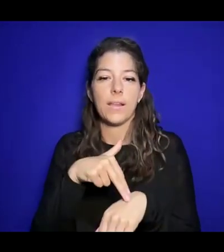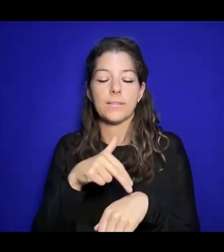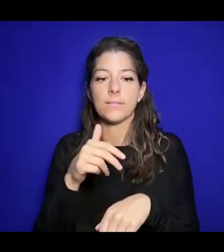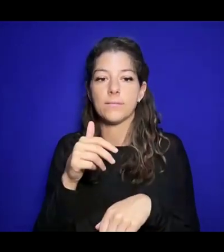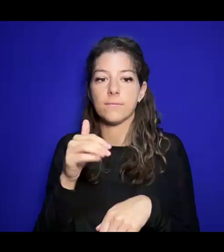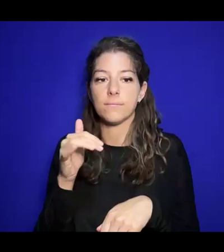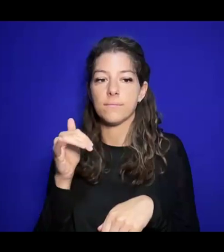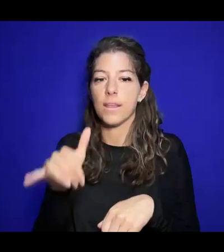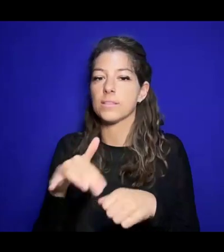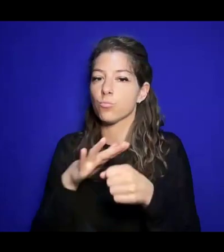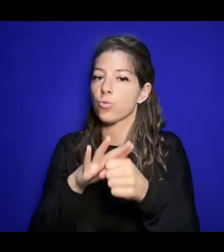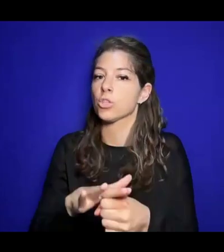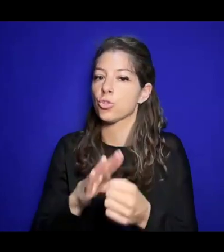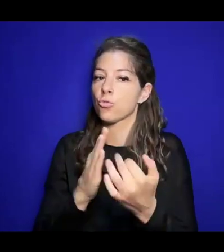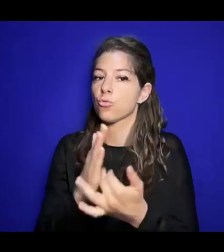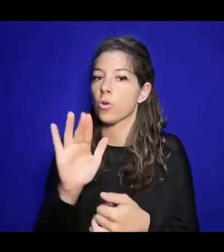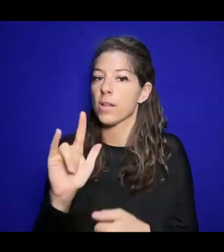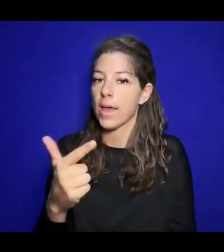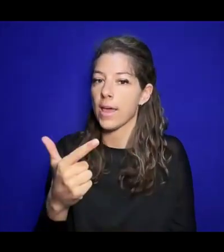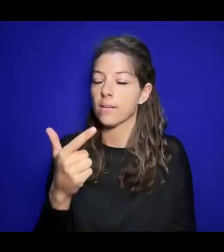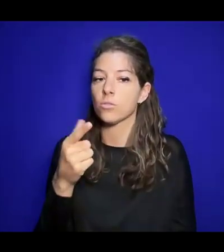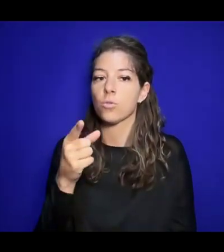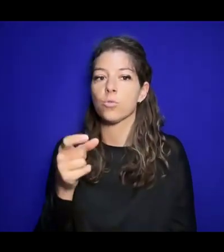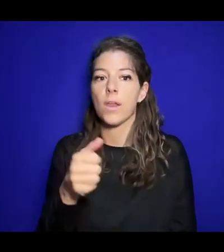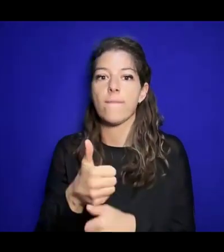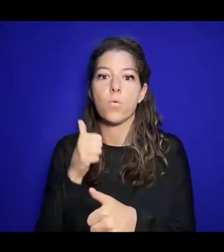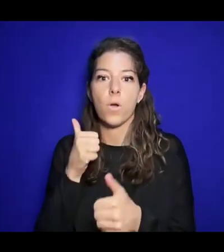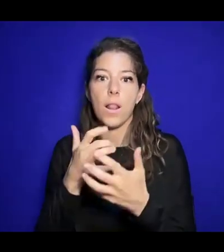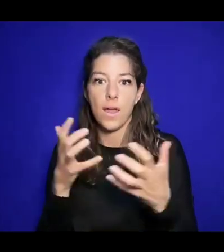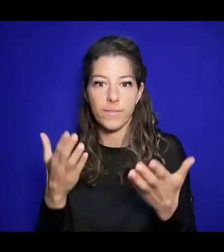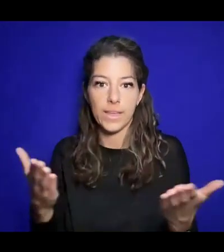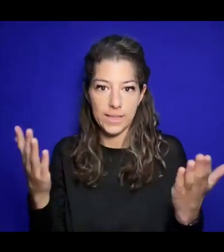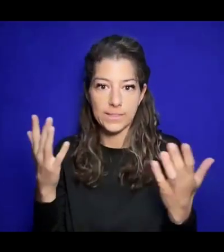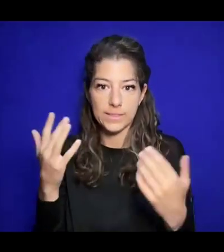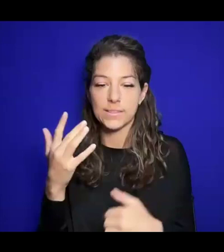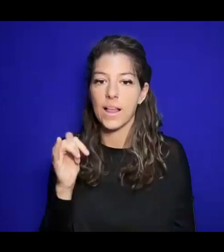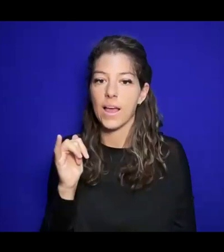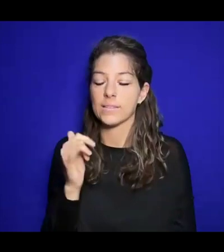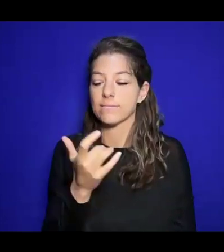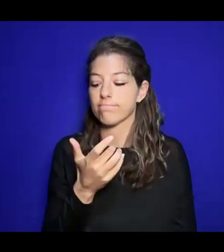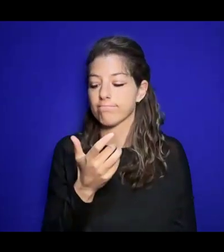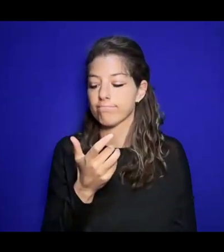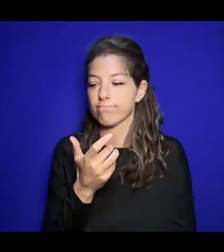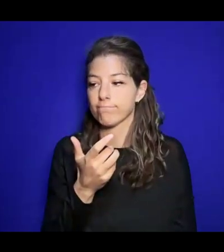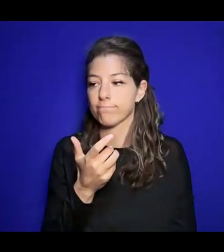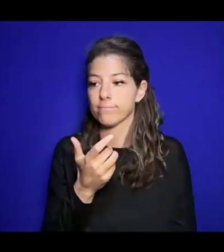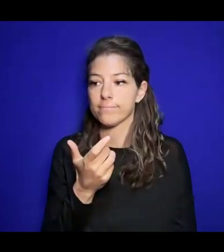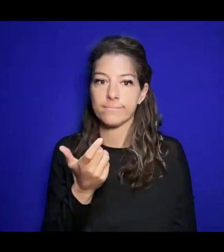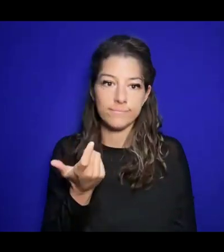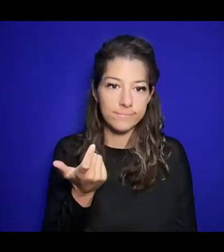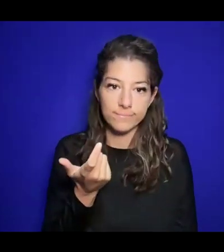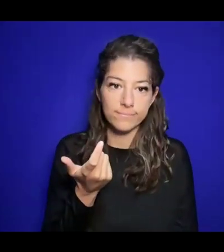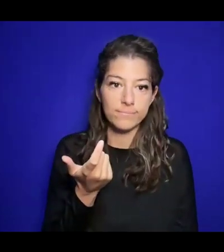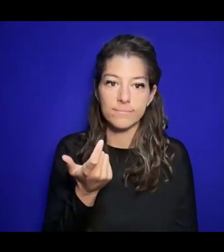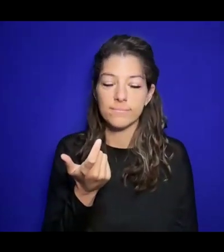puts pressure through your legs so you can avoid a lot of things like you can avoid